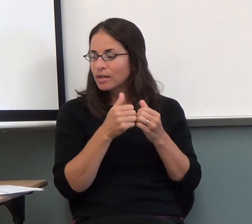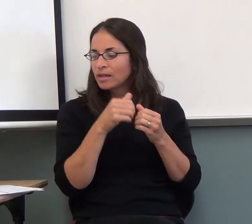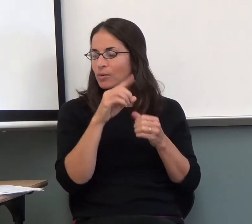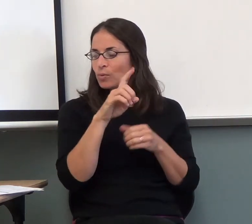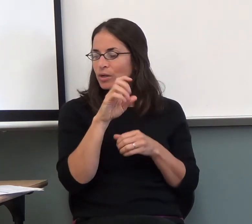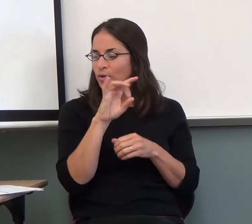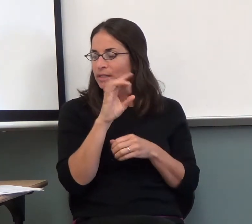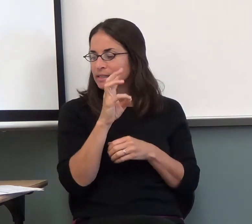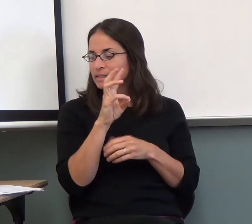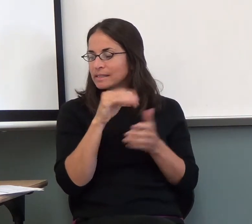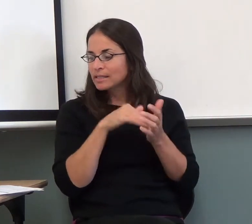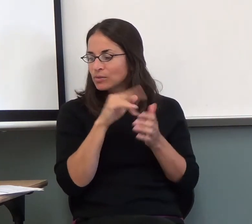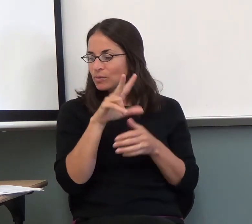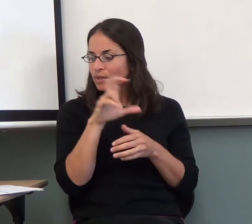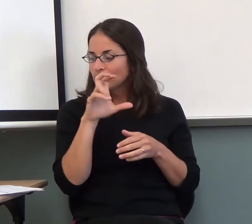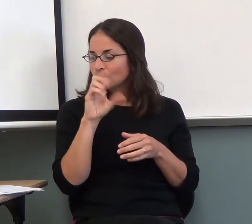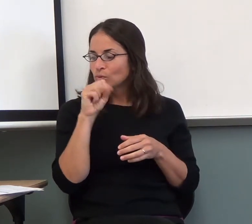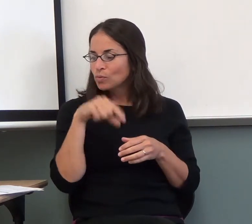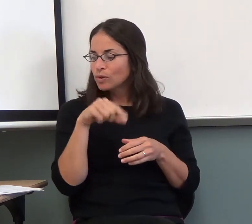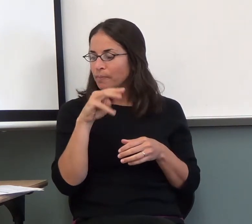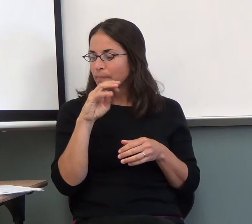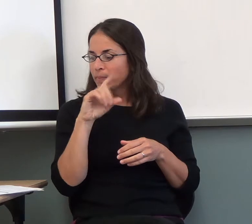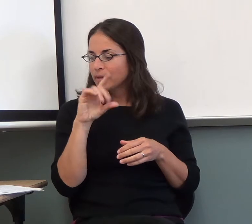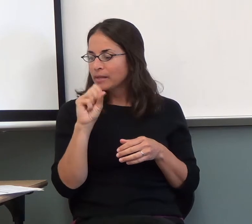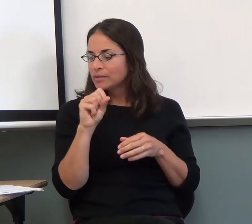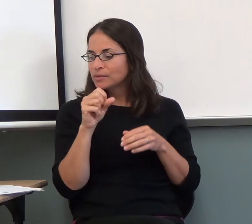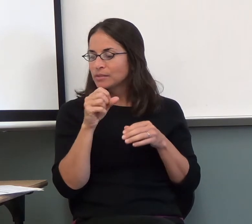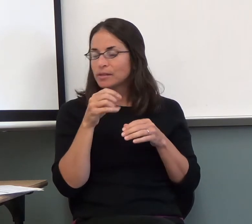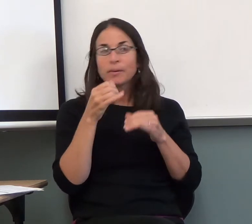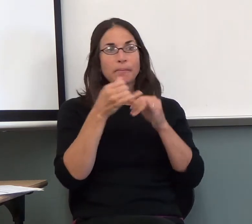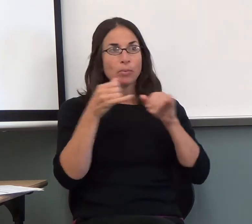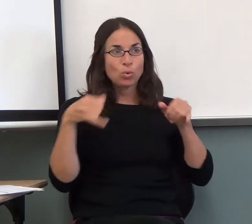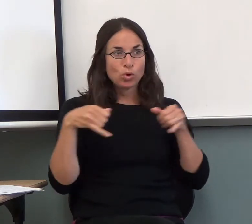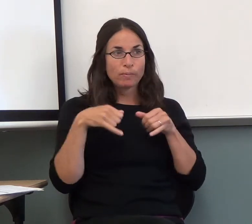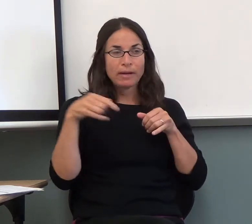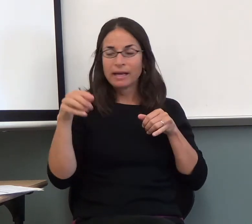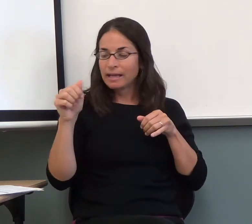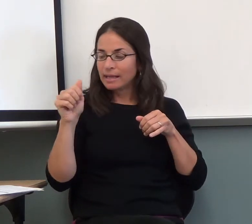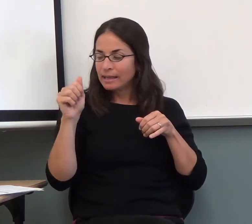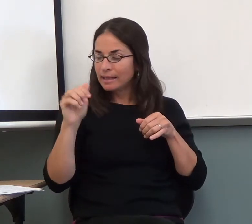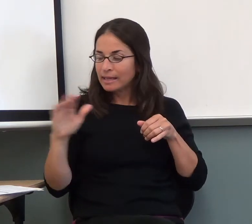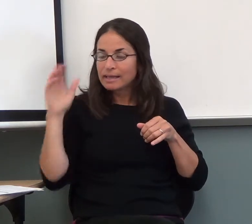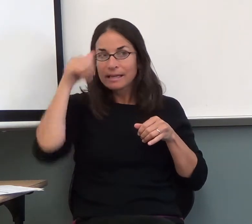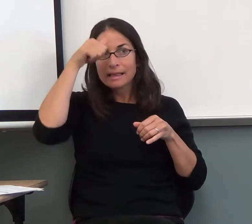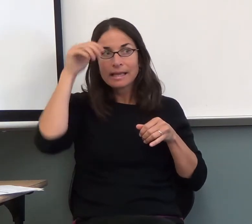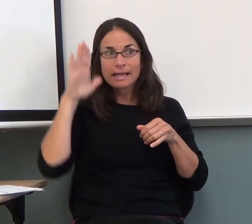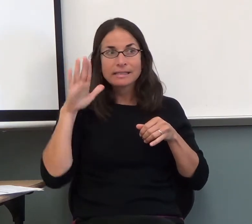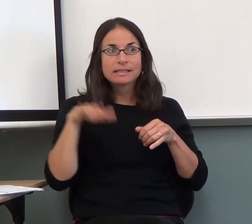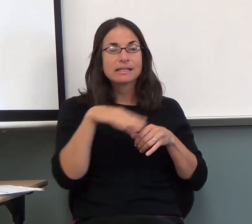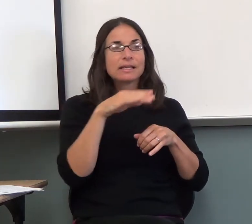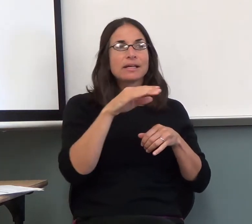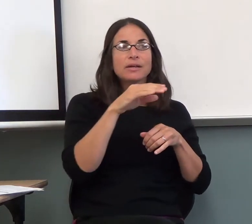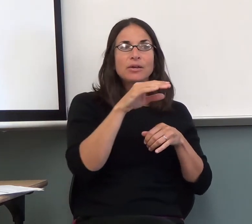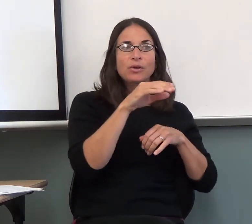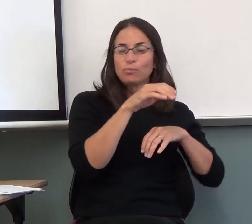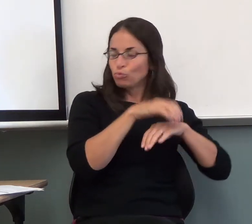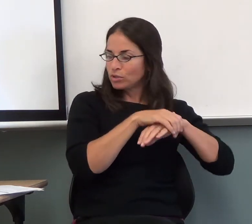186,300 square miles is bordered by Alaska and British Columbia. Good. I think the subject is vast